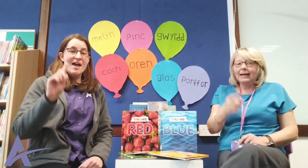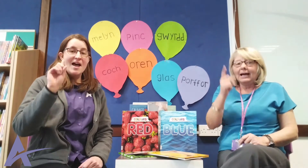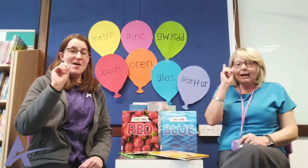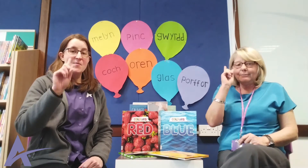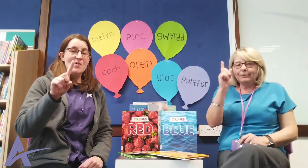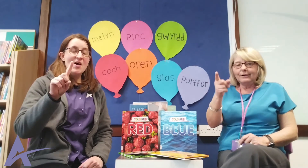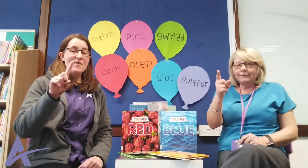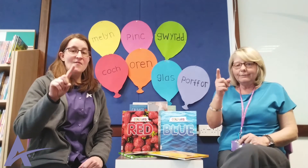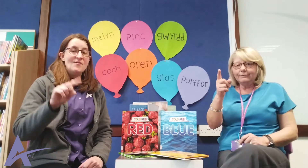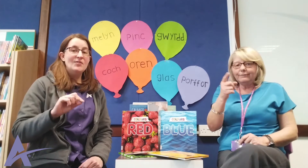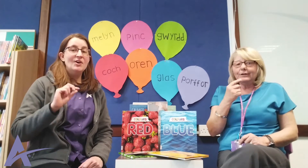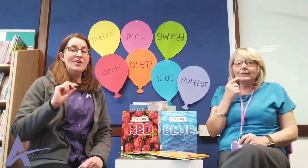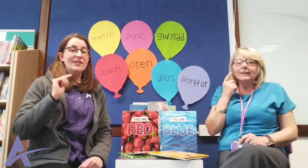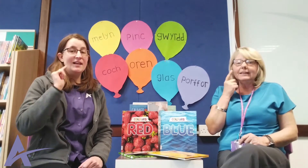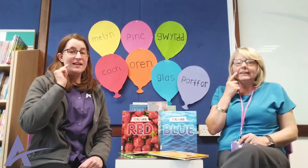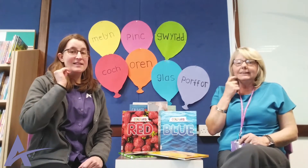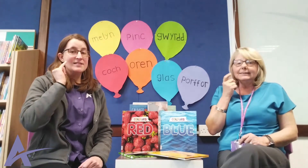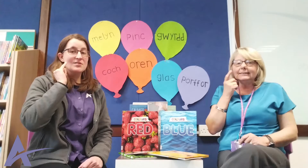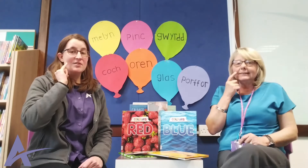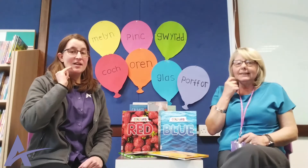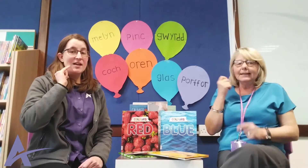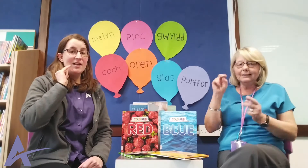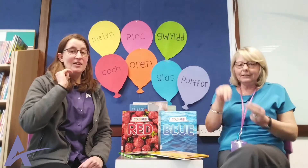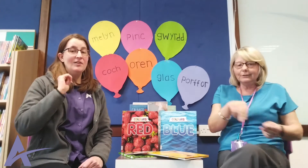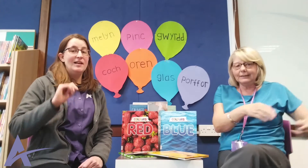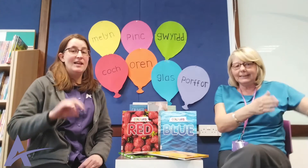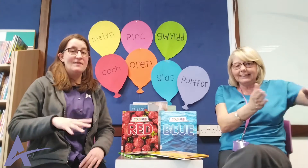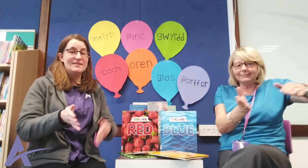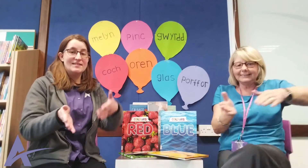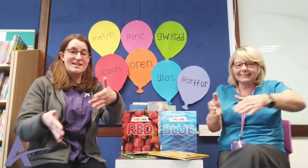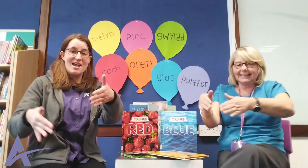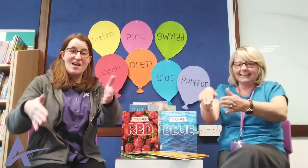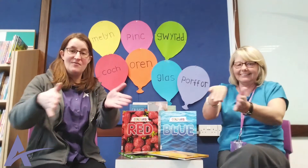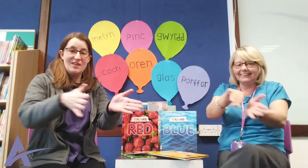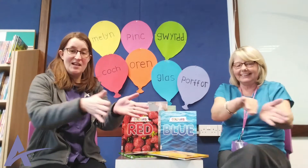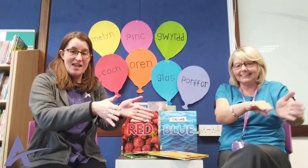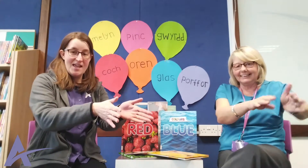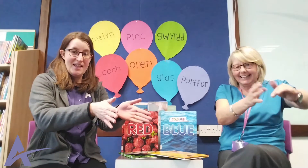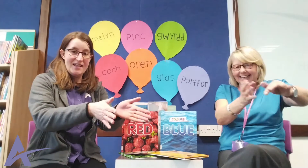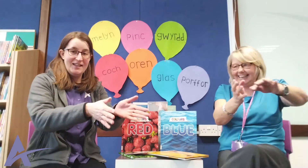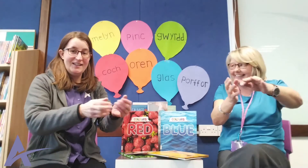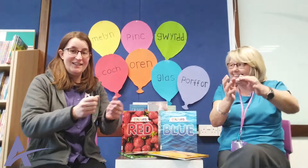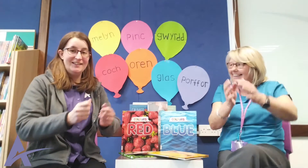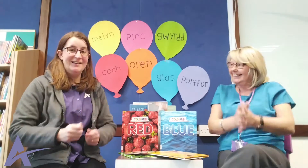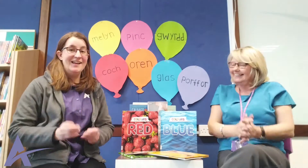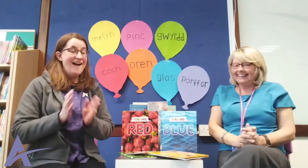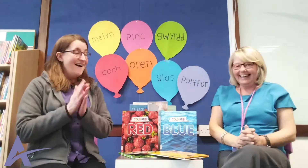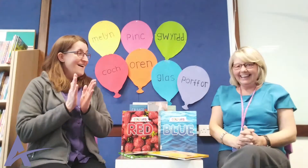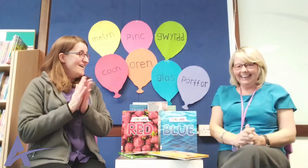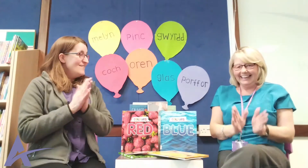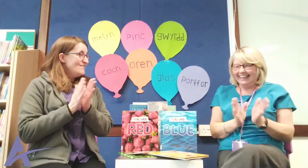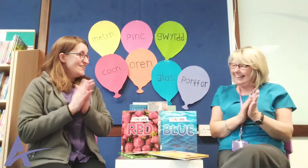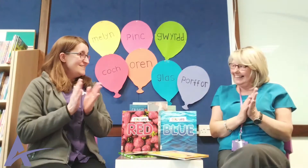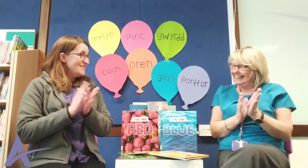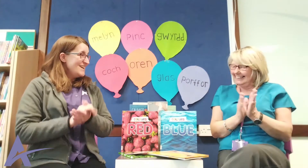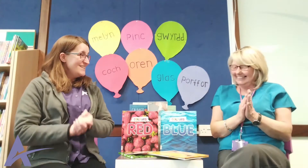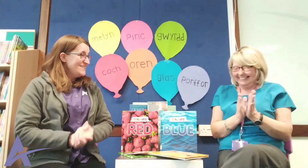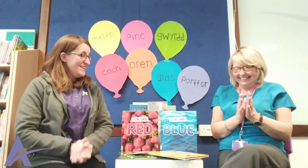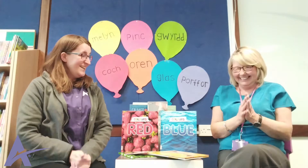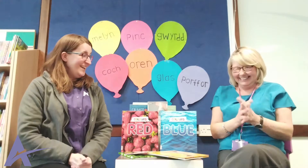and one for the little girl who lives down the lane. Yay!